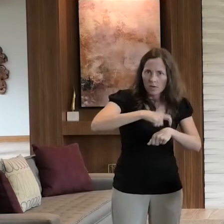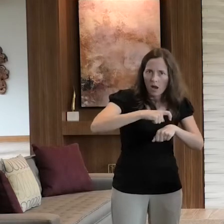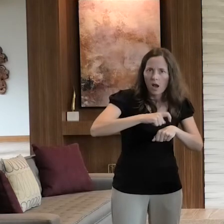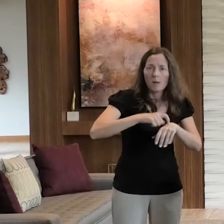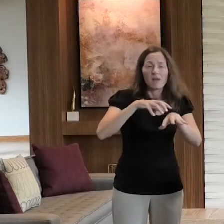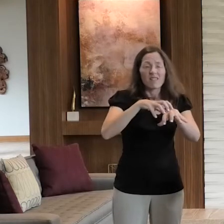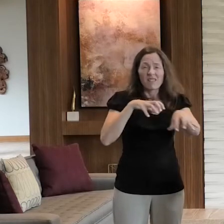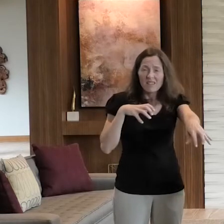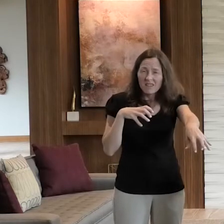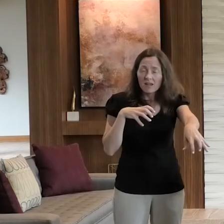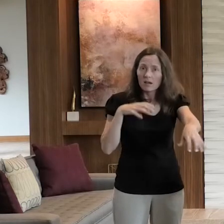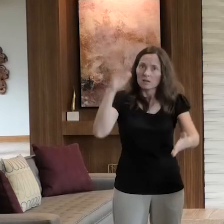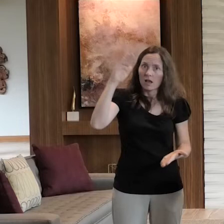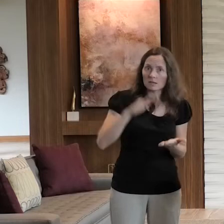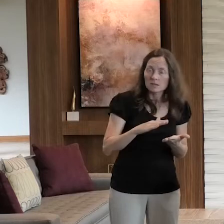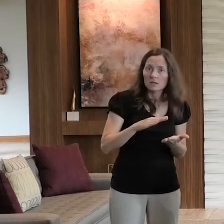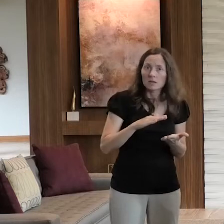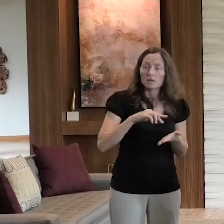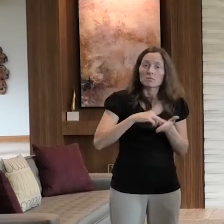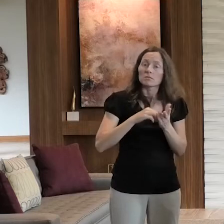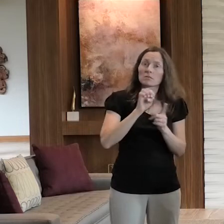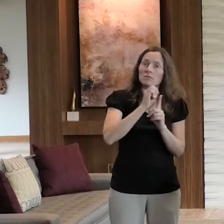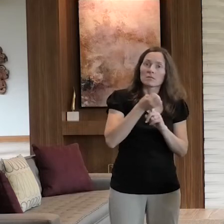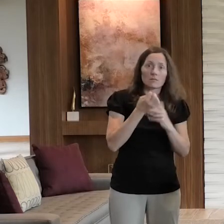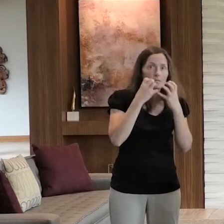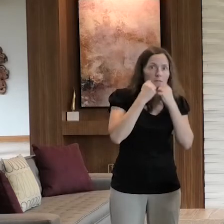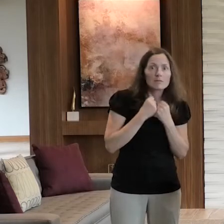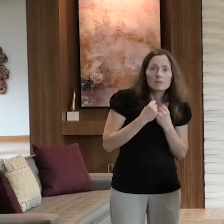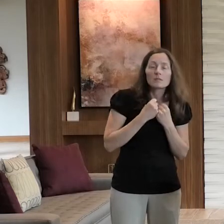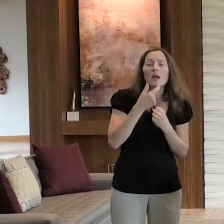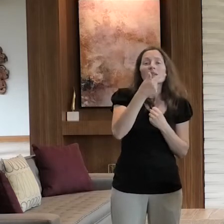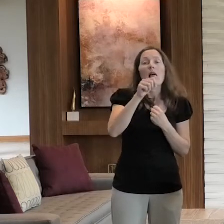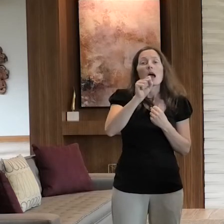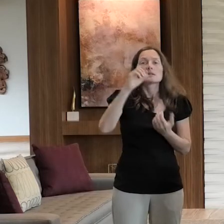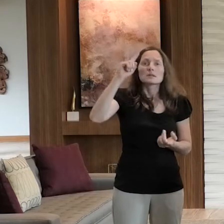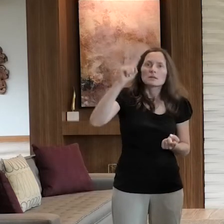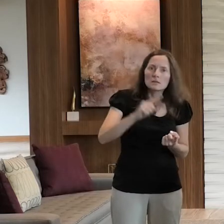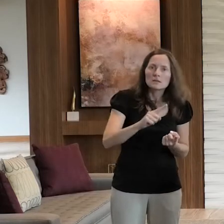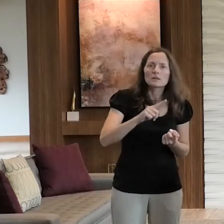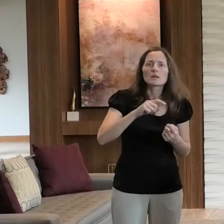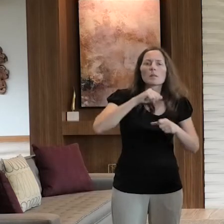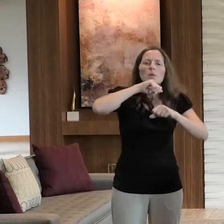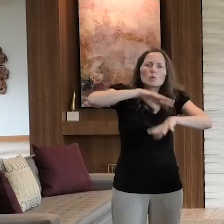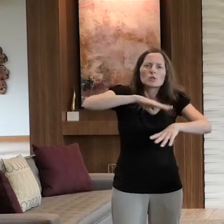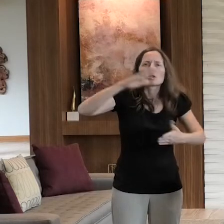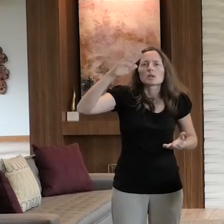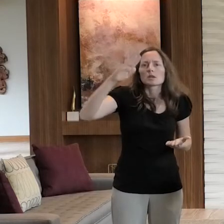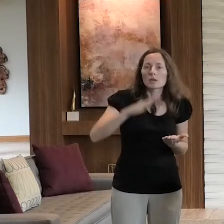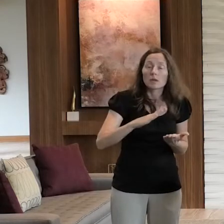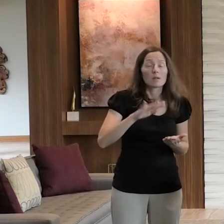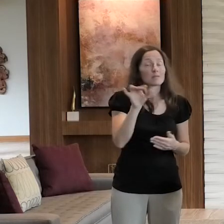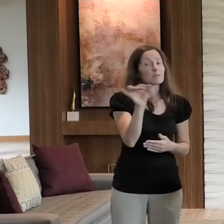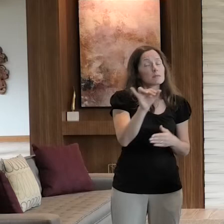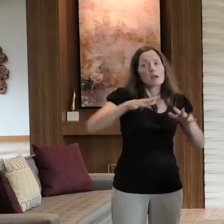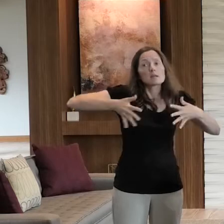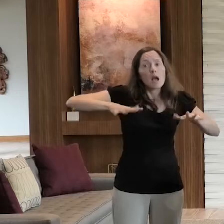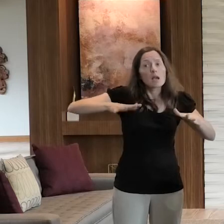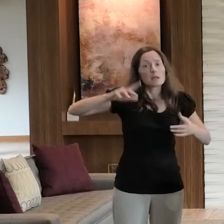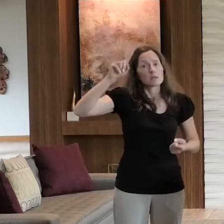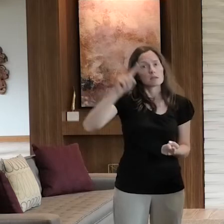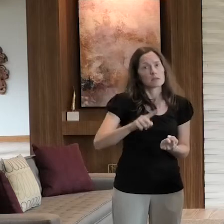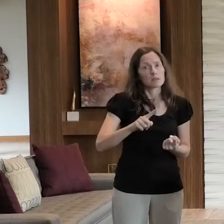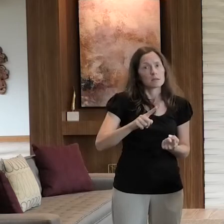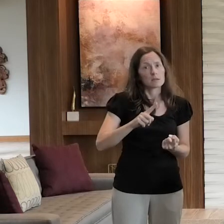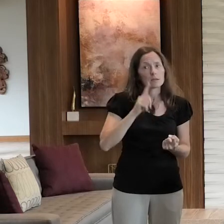traffic, a real win for our environment, saving money on gas and pollution, and also reducing anxiety for many people that